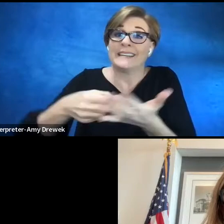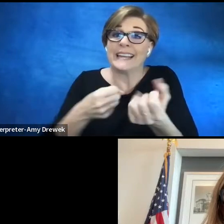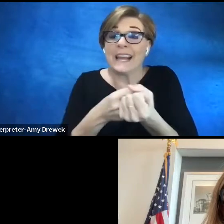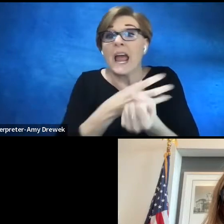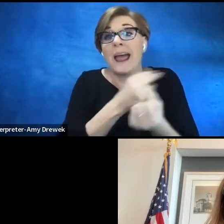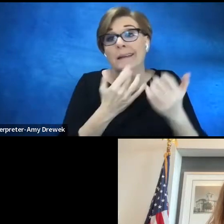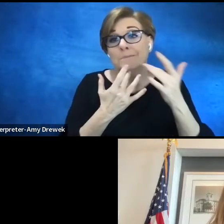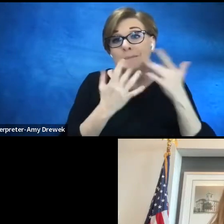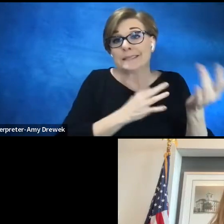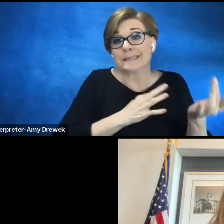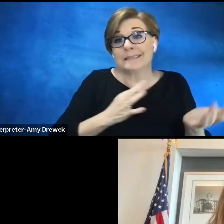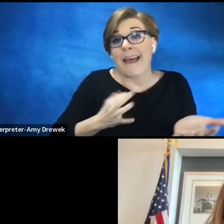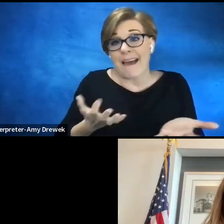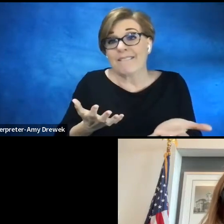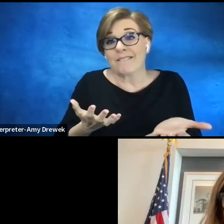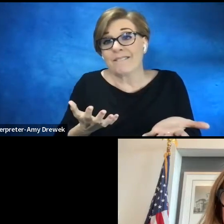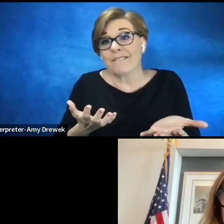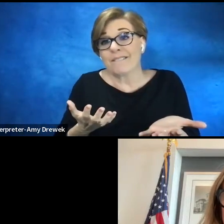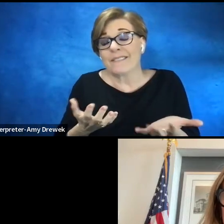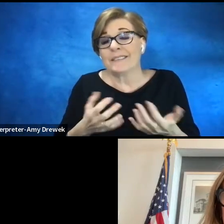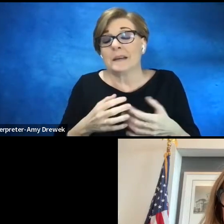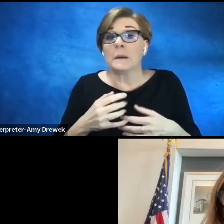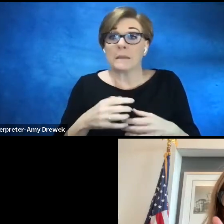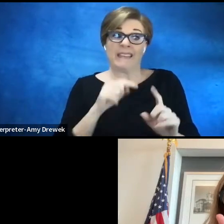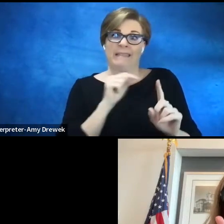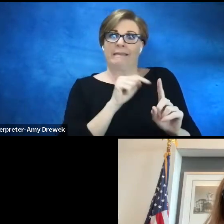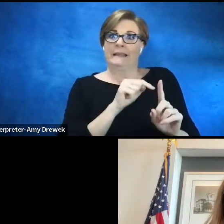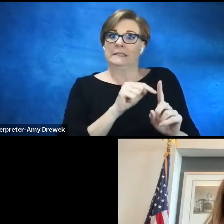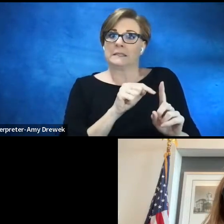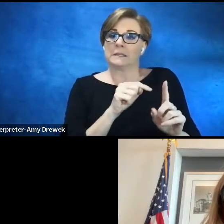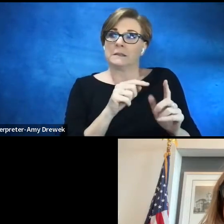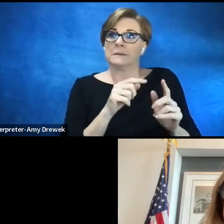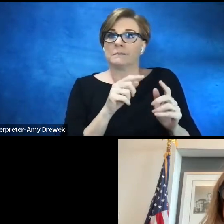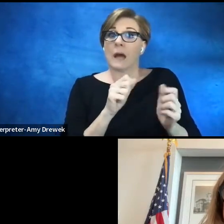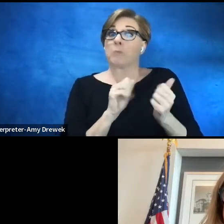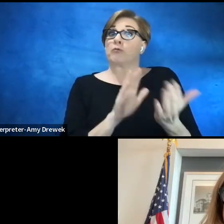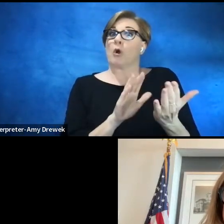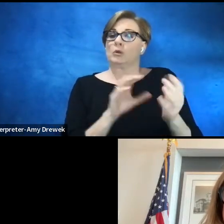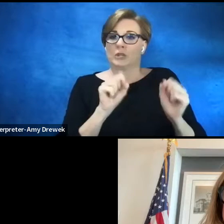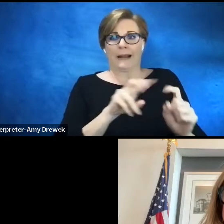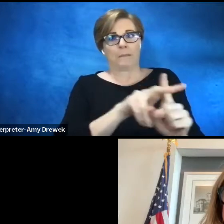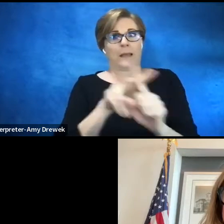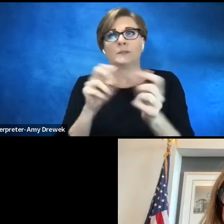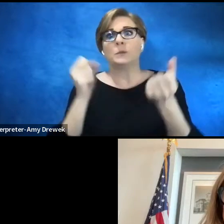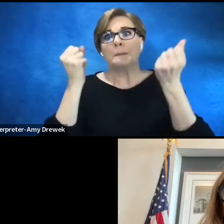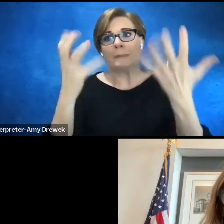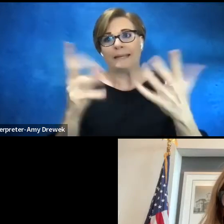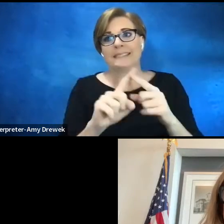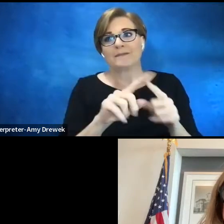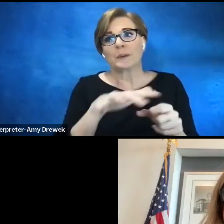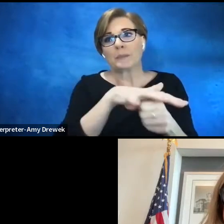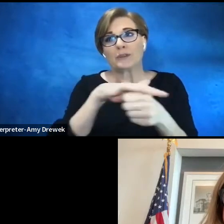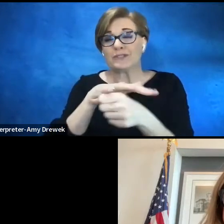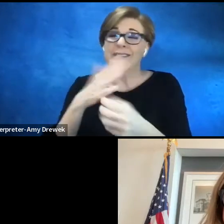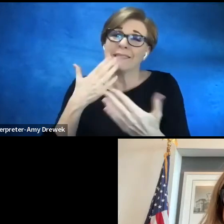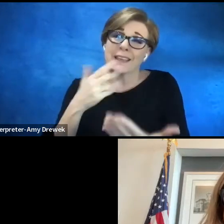you could possibly apply it to many spaces. But thank you. It's an appreciated question.